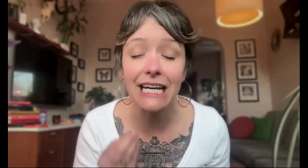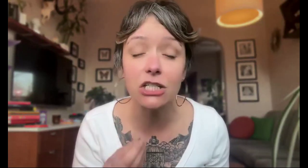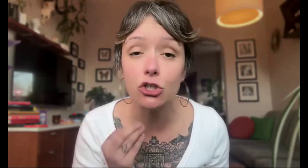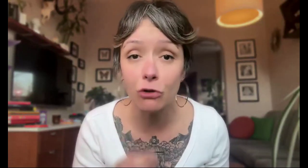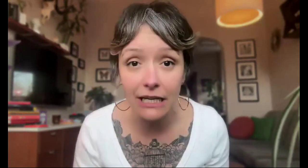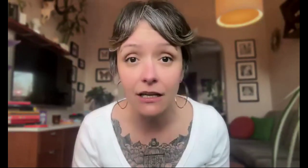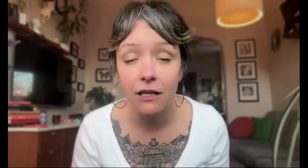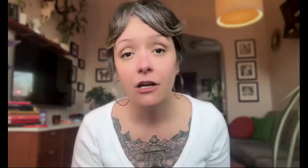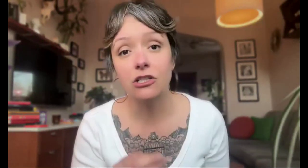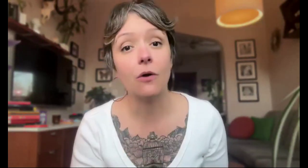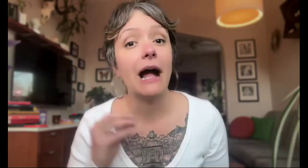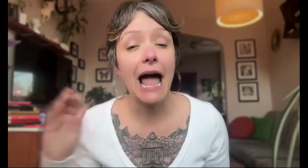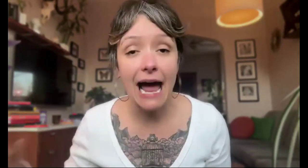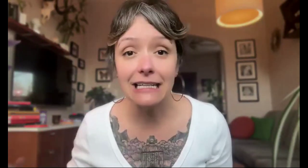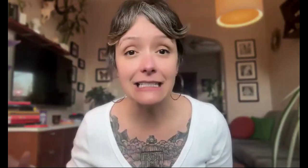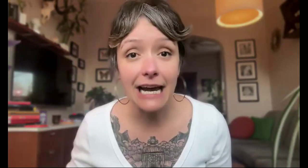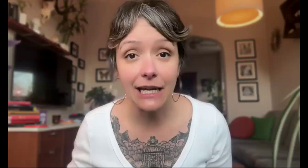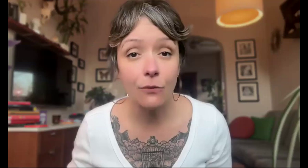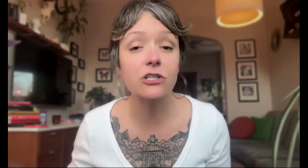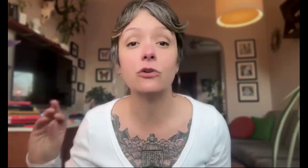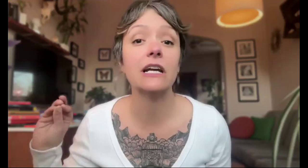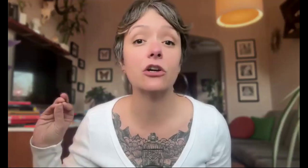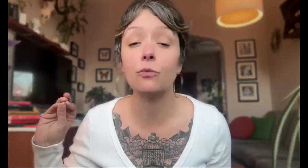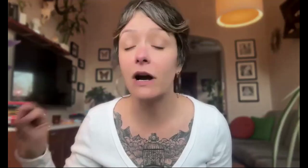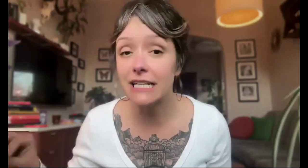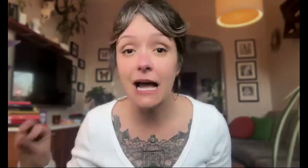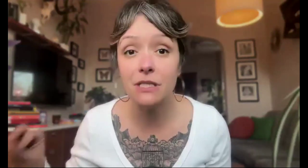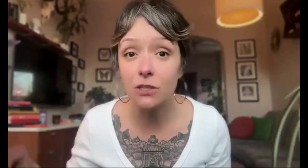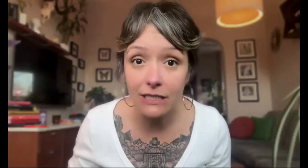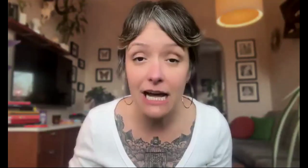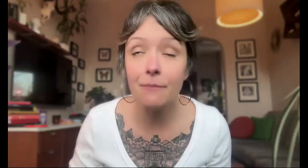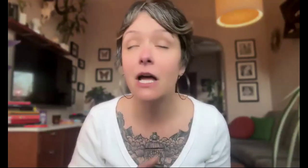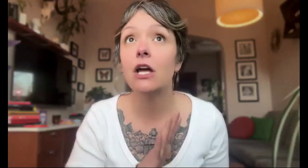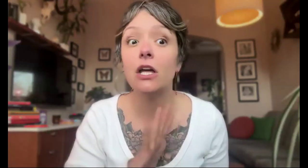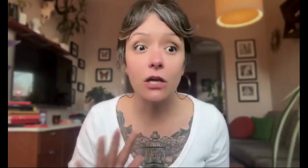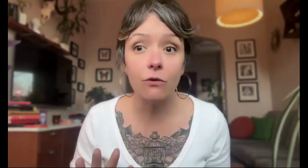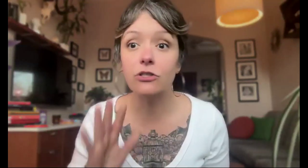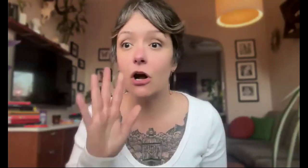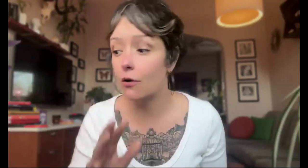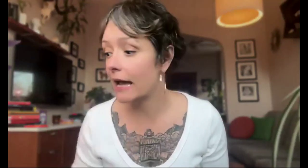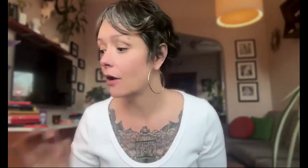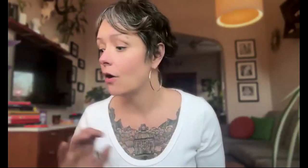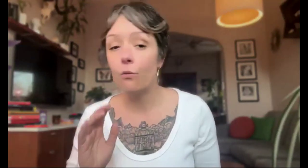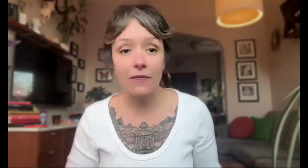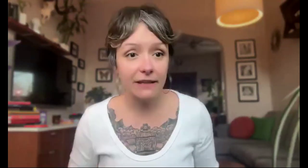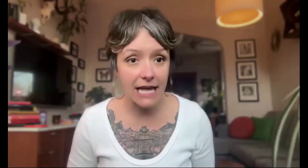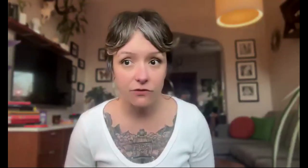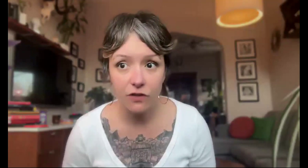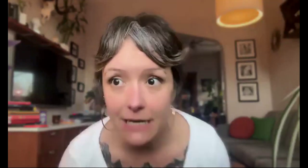it gets tricky. So adding sign language during your rug time, story time, huge. Okay, with the last few